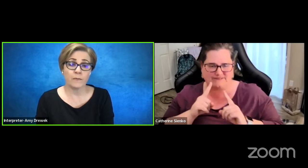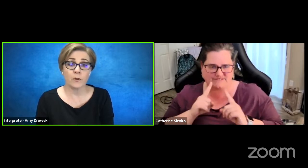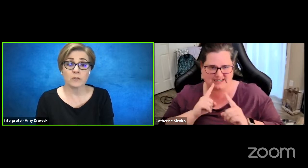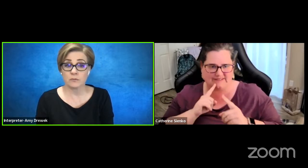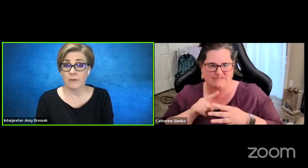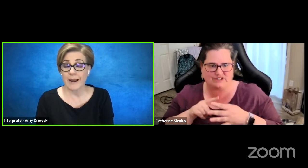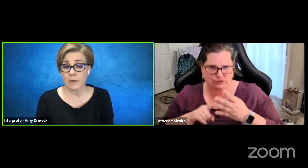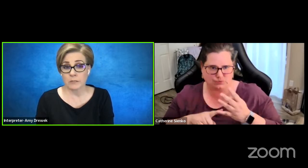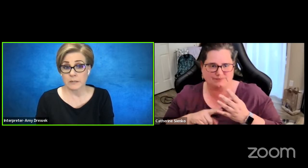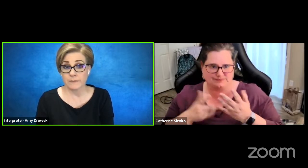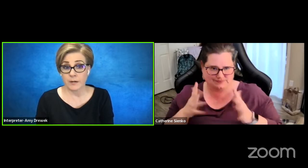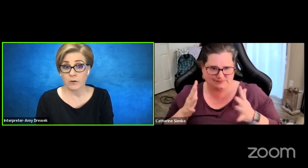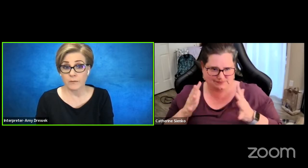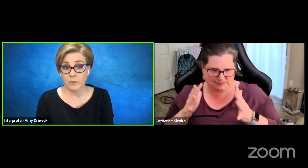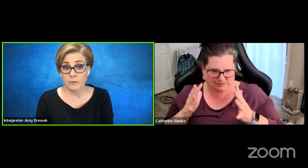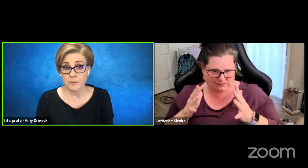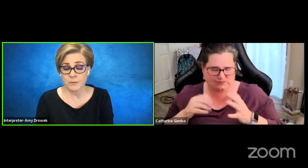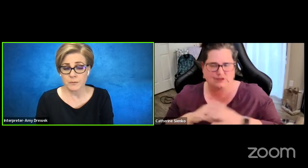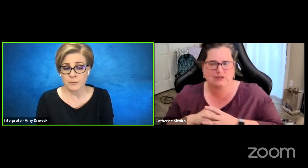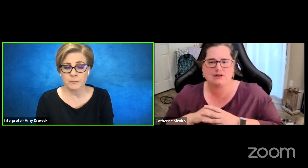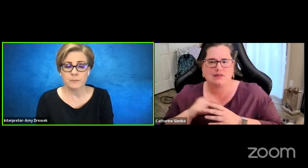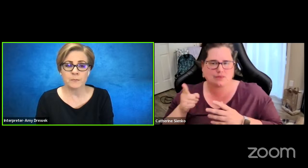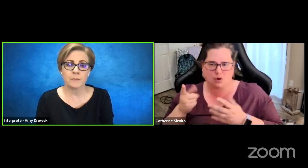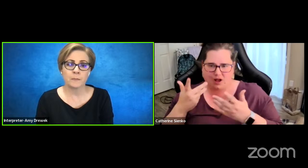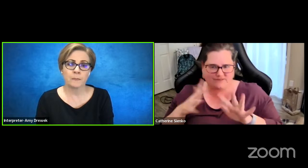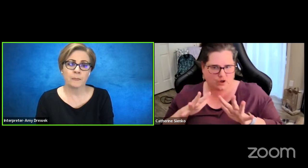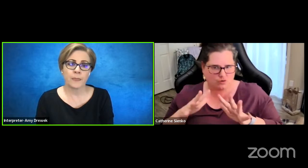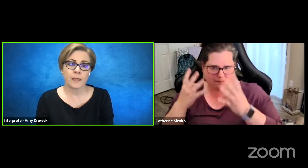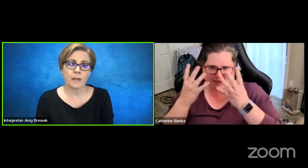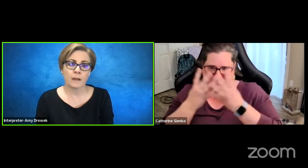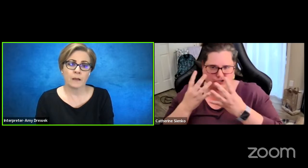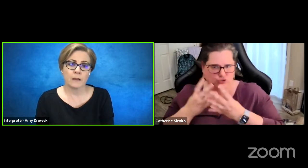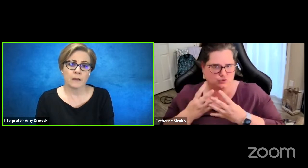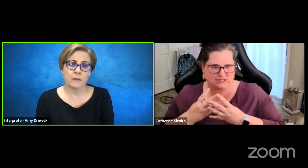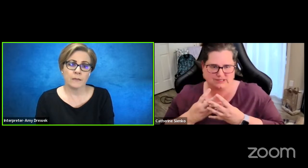gone through the first round of interviews.